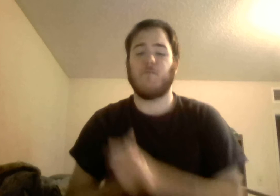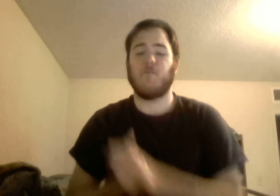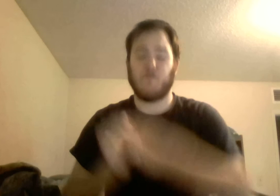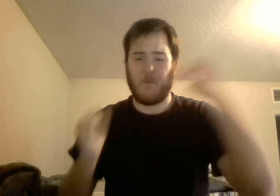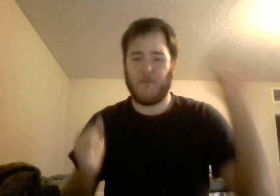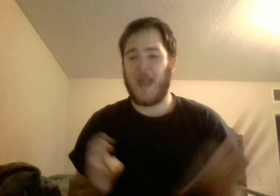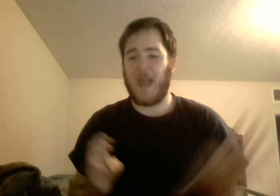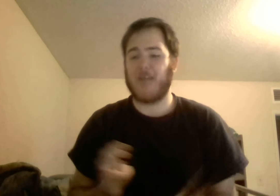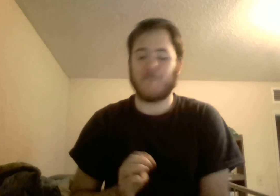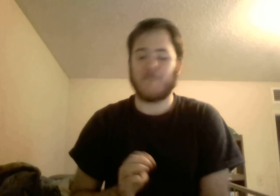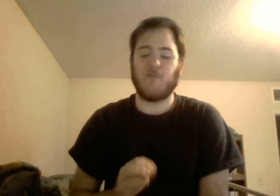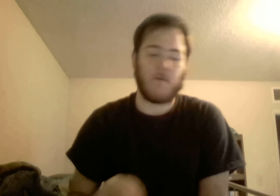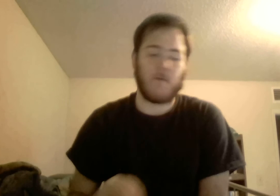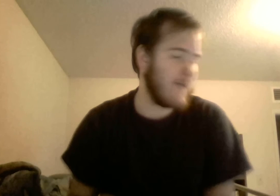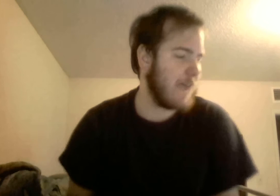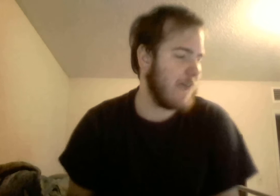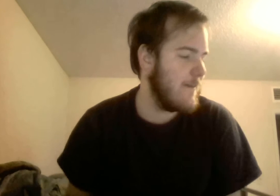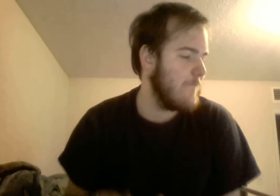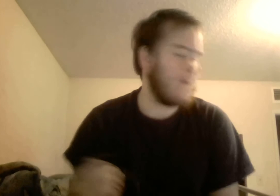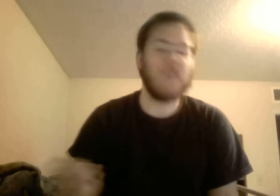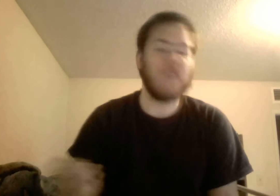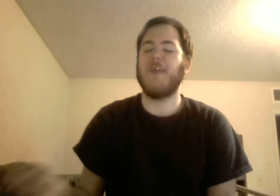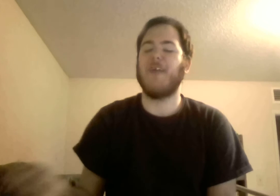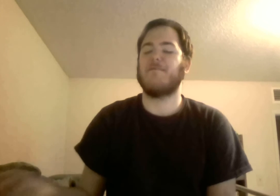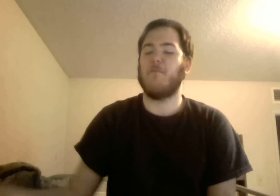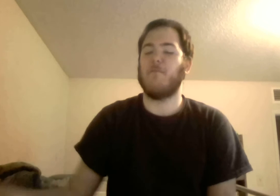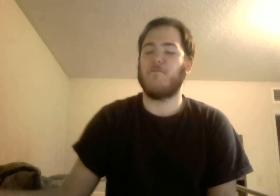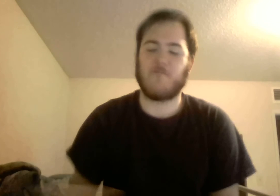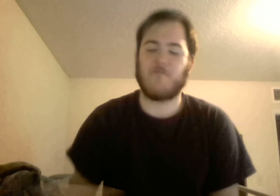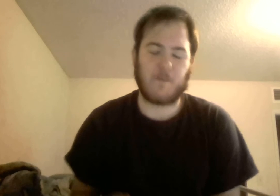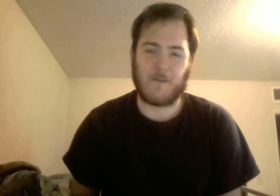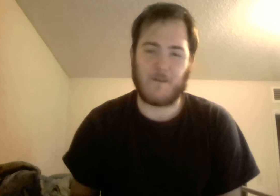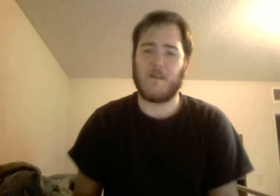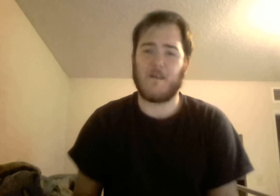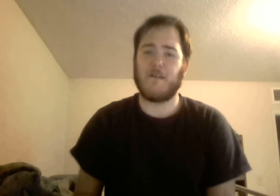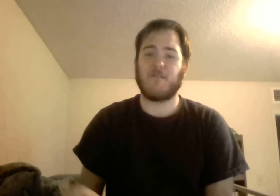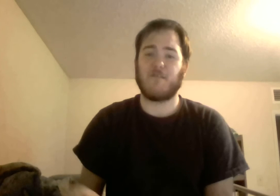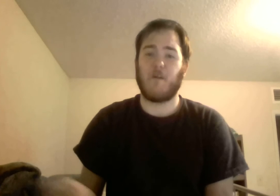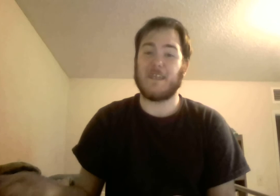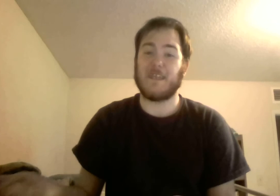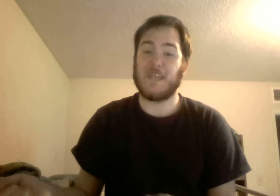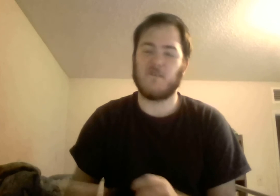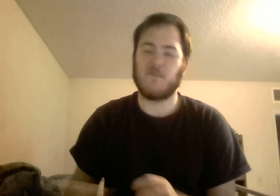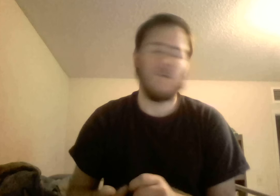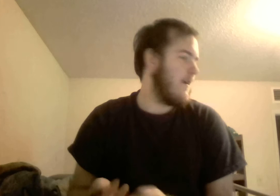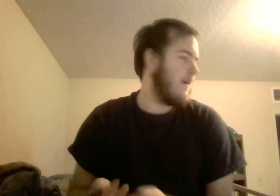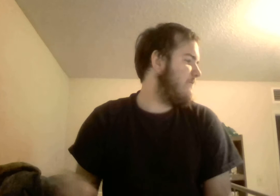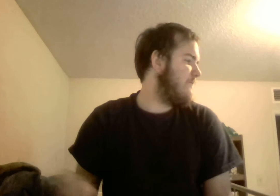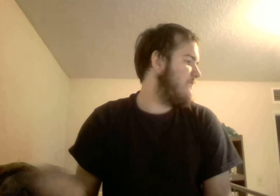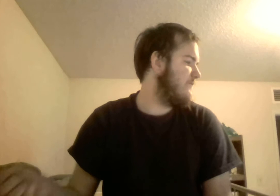review. But I'll probably add in a joke about that. Not mention that. That could go that time trial by nature.